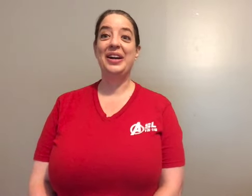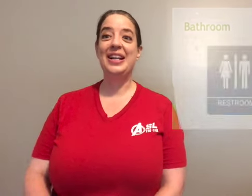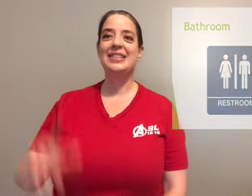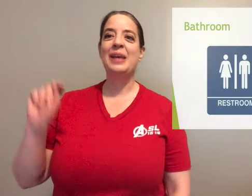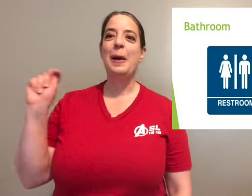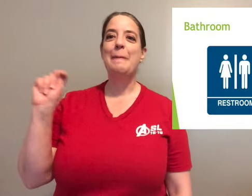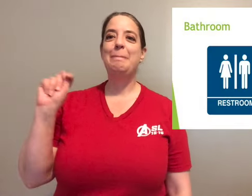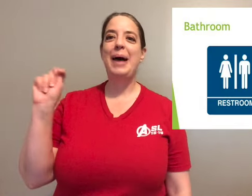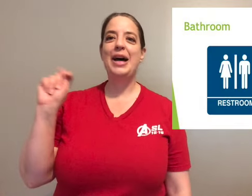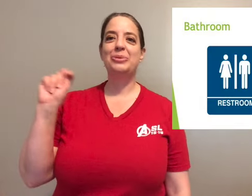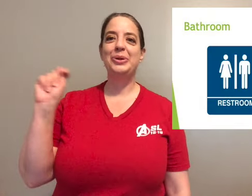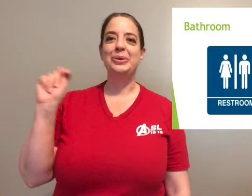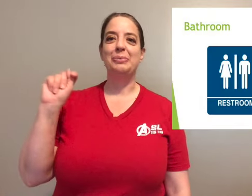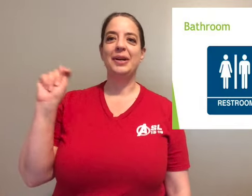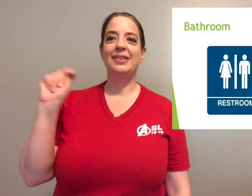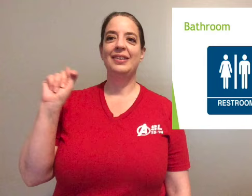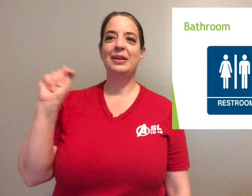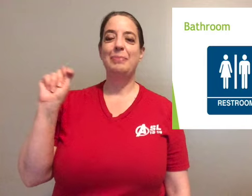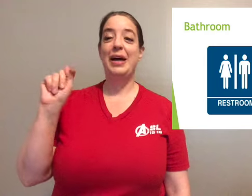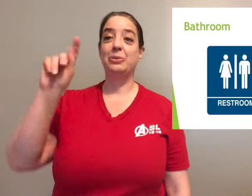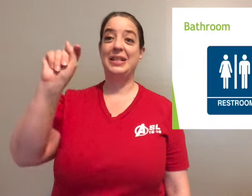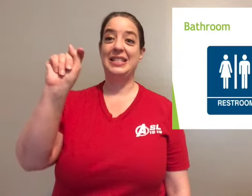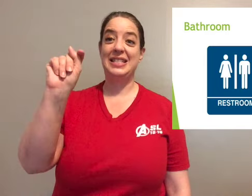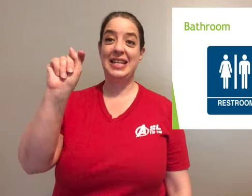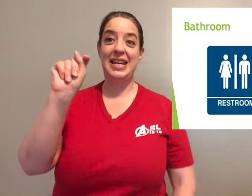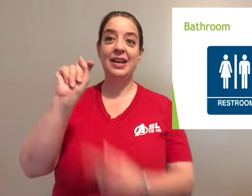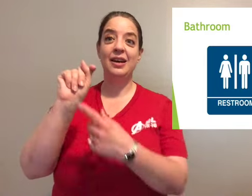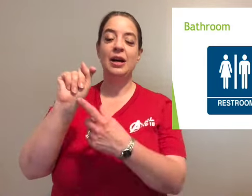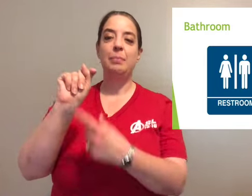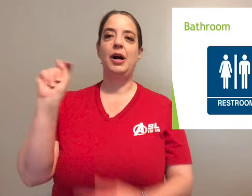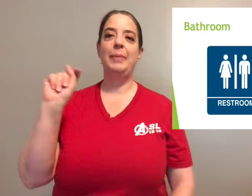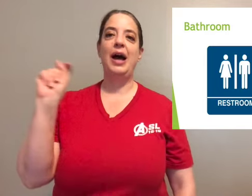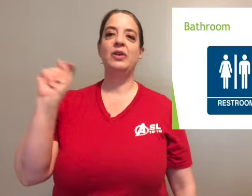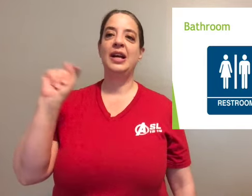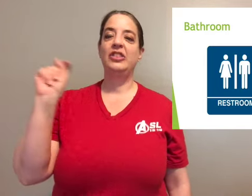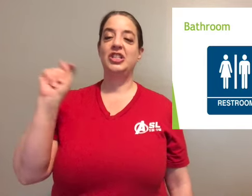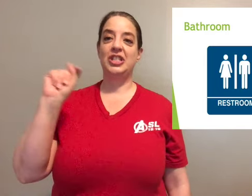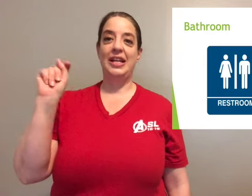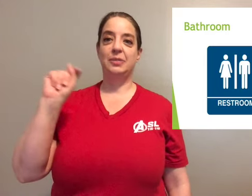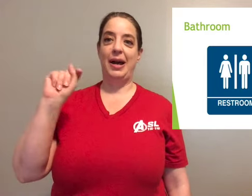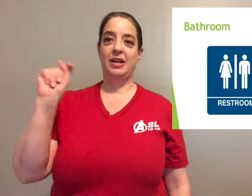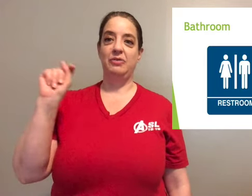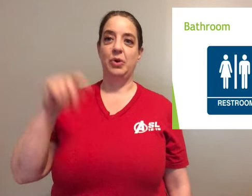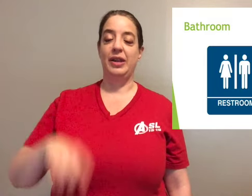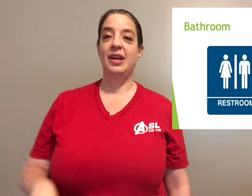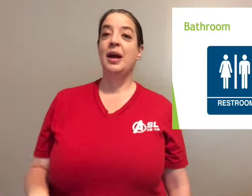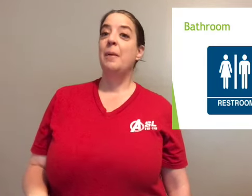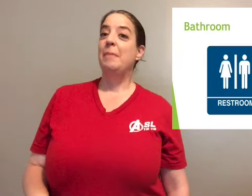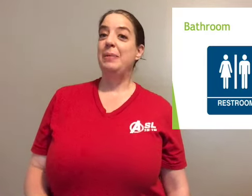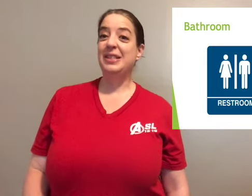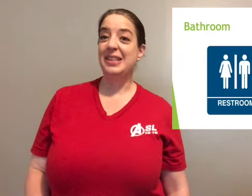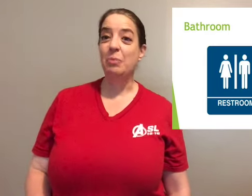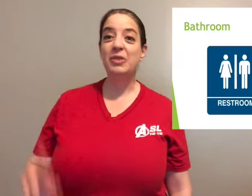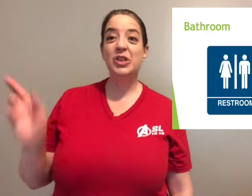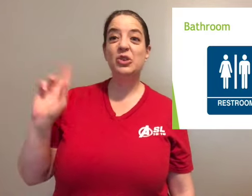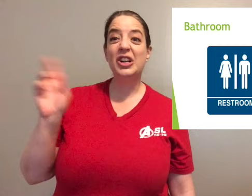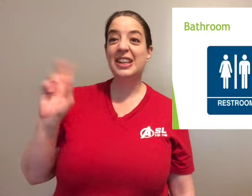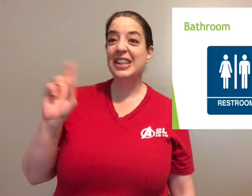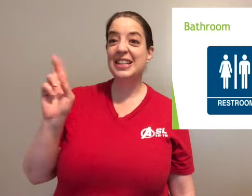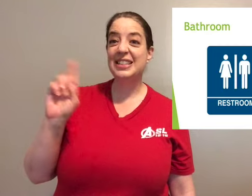is, bathroom. Bathroom, it's a T, palm out, that shakes back and forth. Maybe some of you learned this